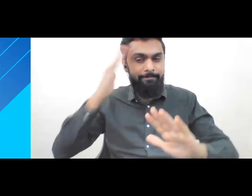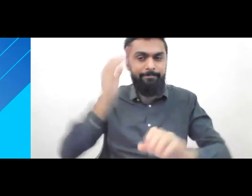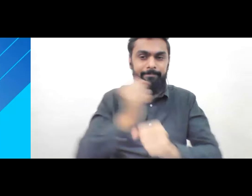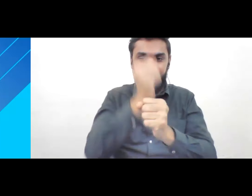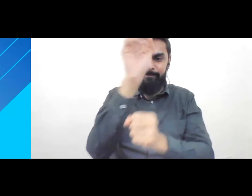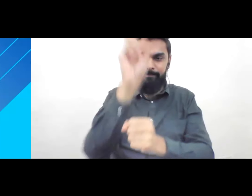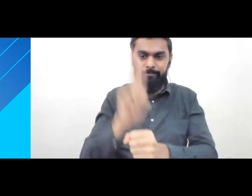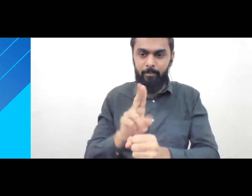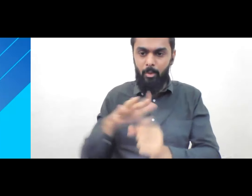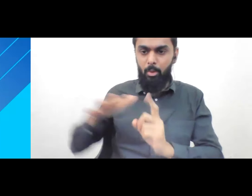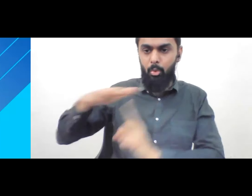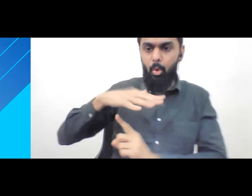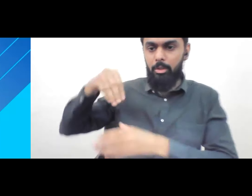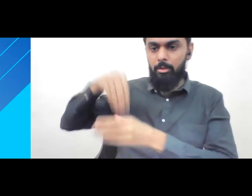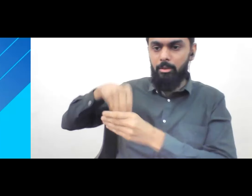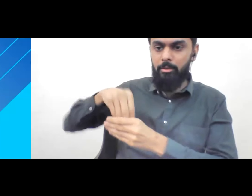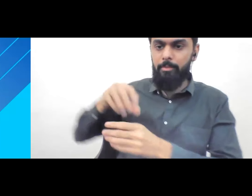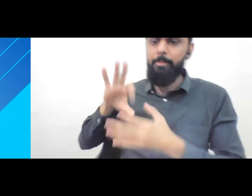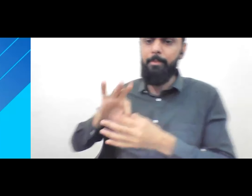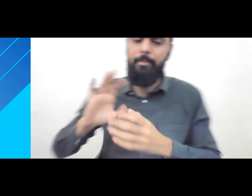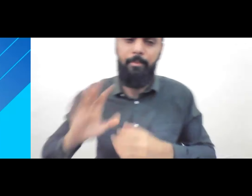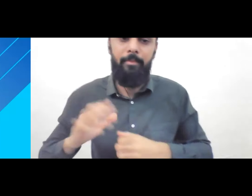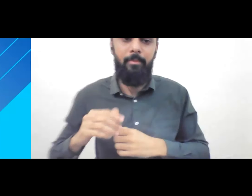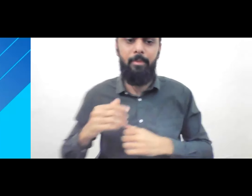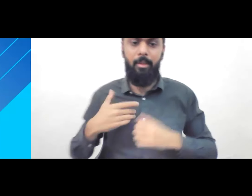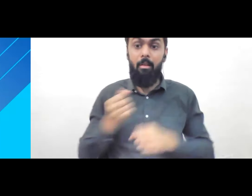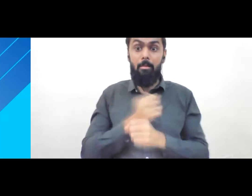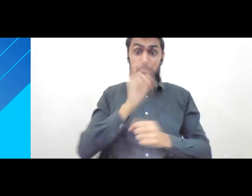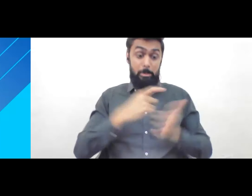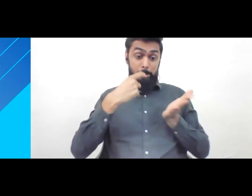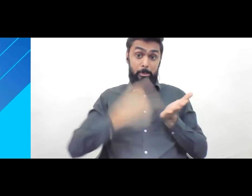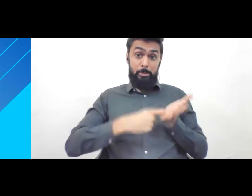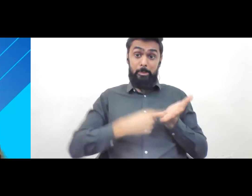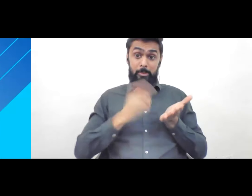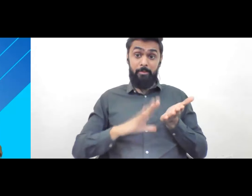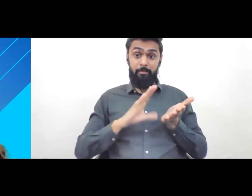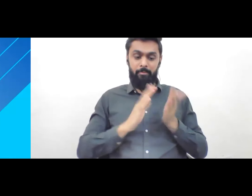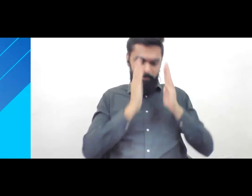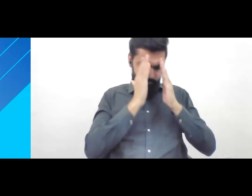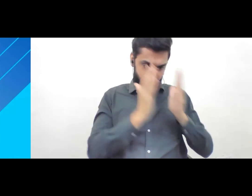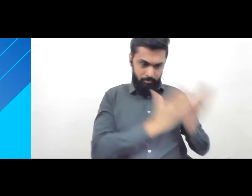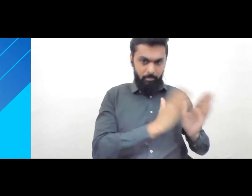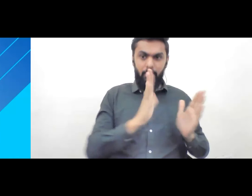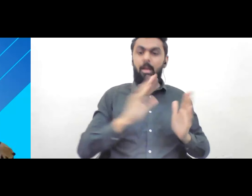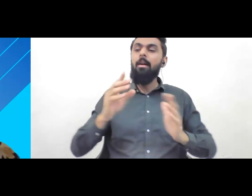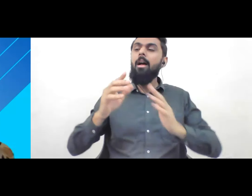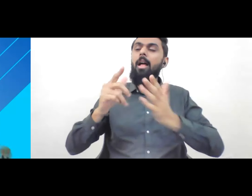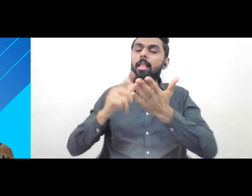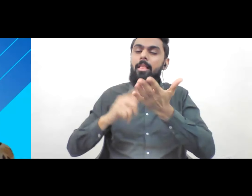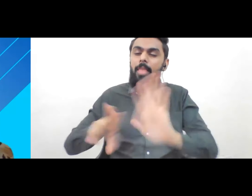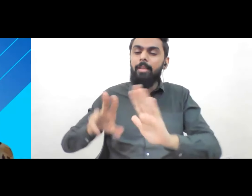context. As we keep saying, we want functional grammar. We don't want grammar to be learned in isolation. We look